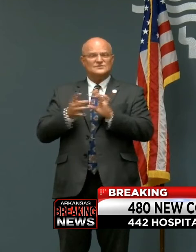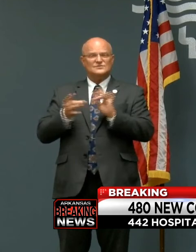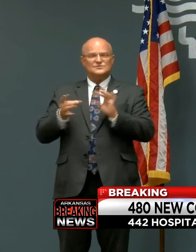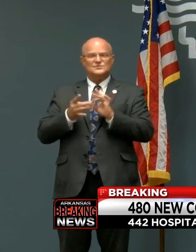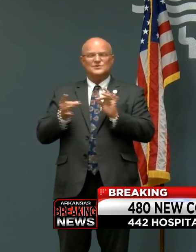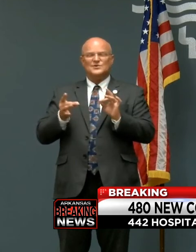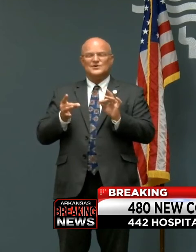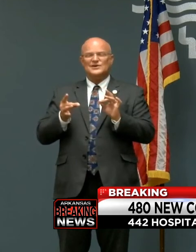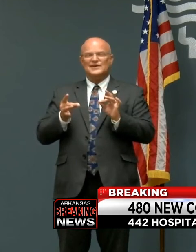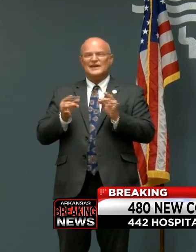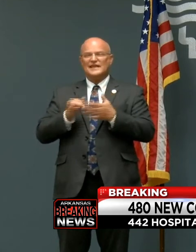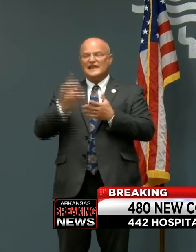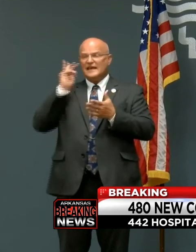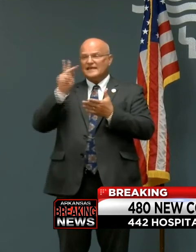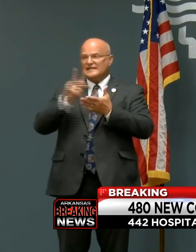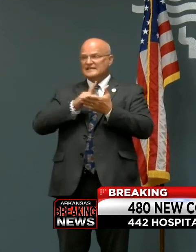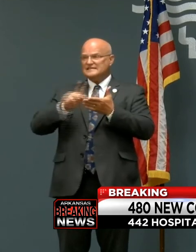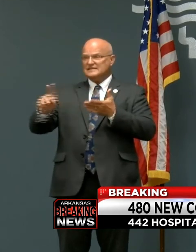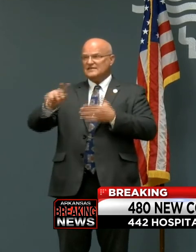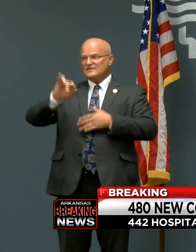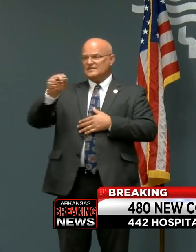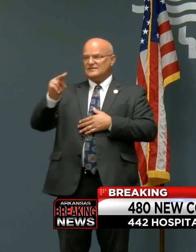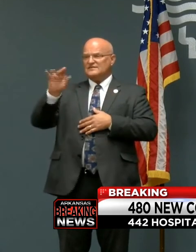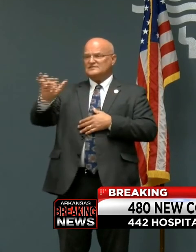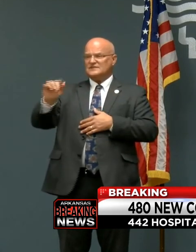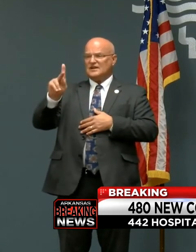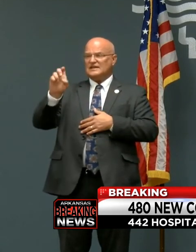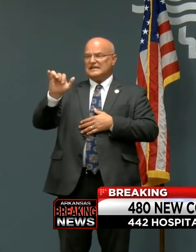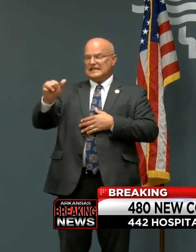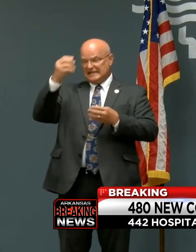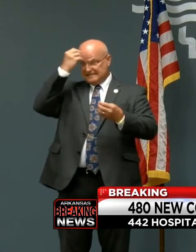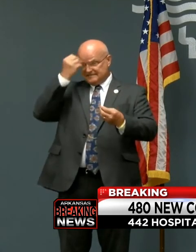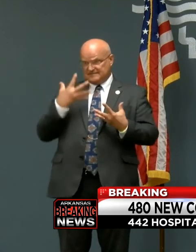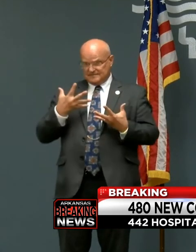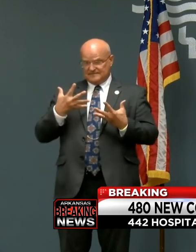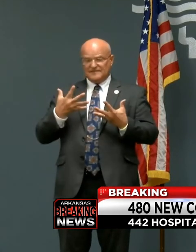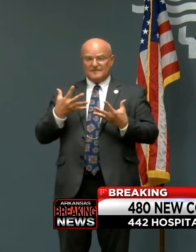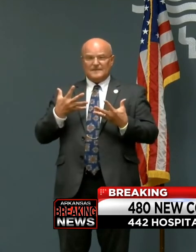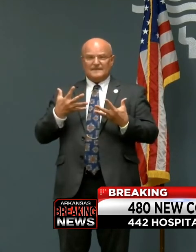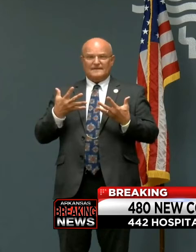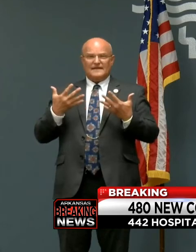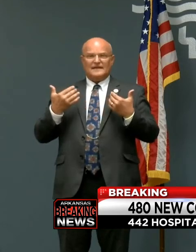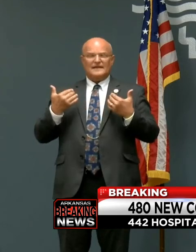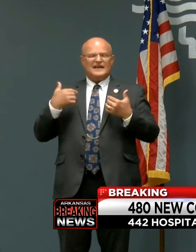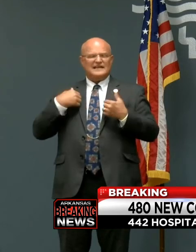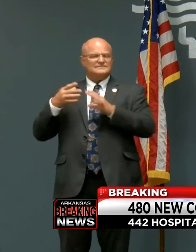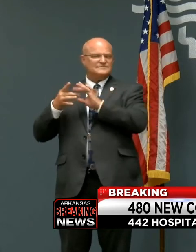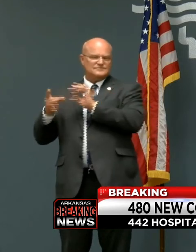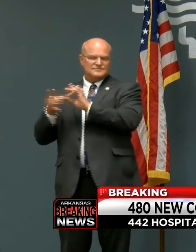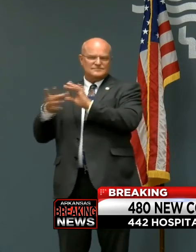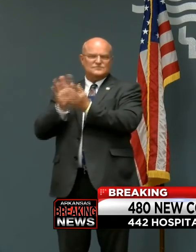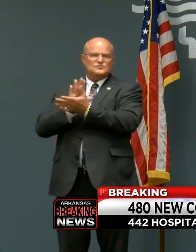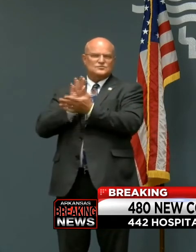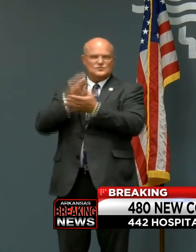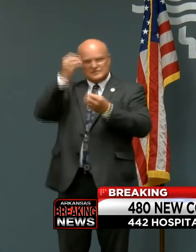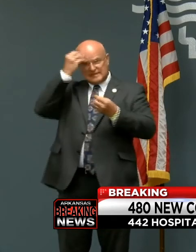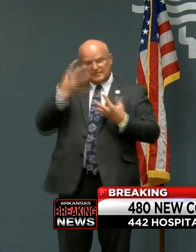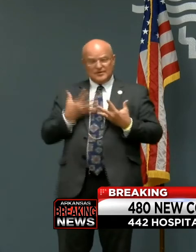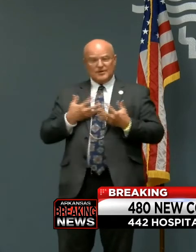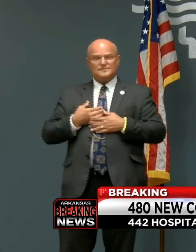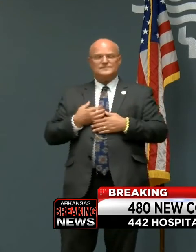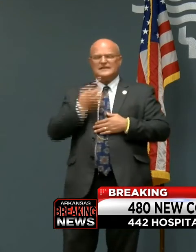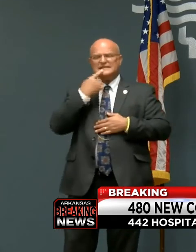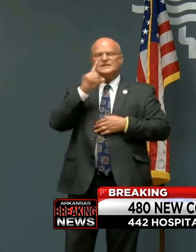that Secretary Johnny Key related to me after getting some reports from different schools. In